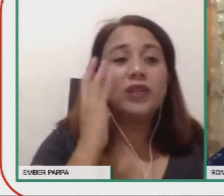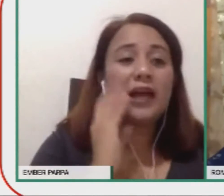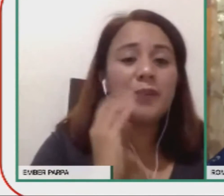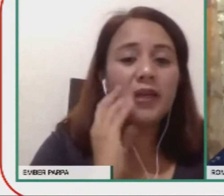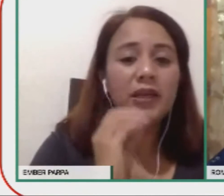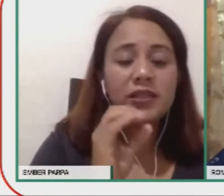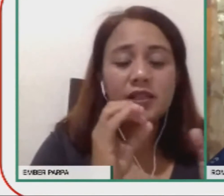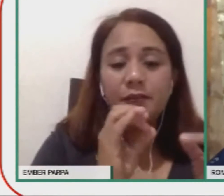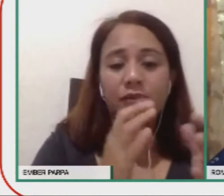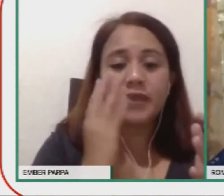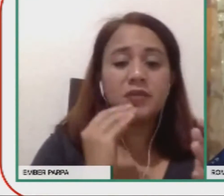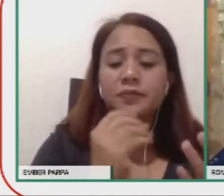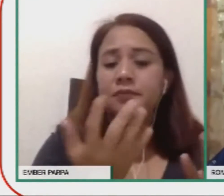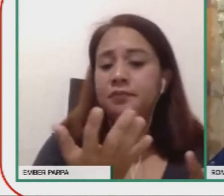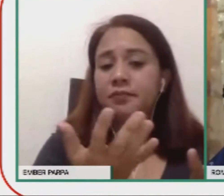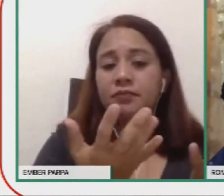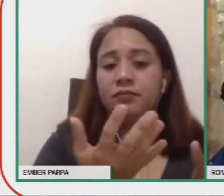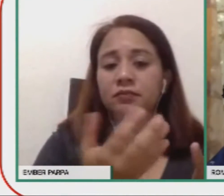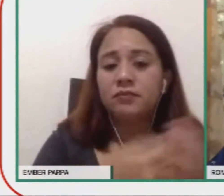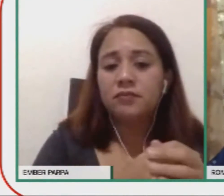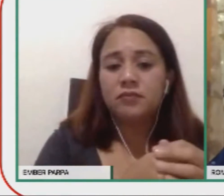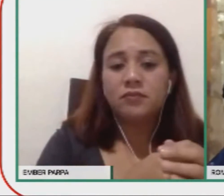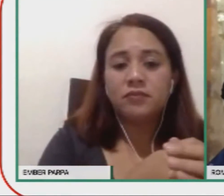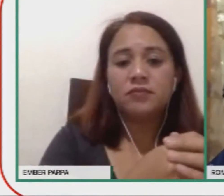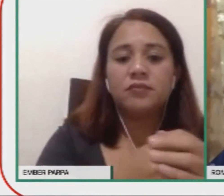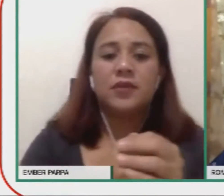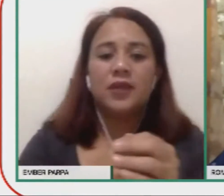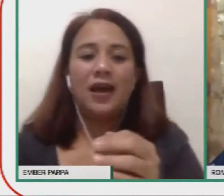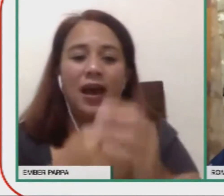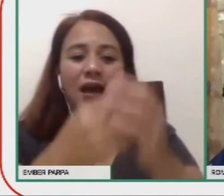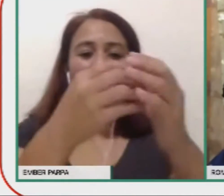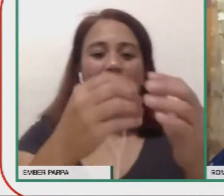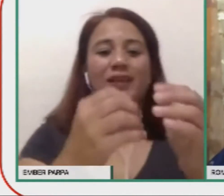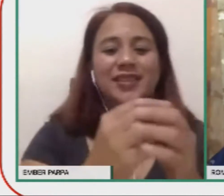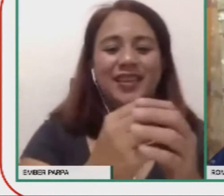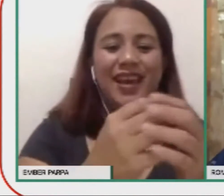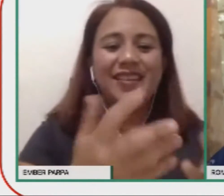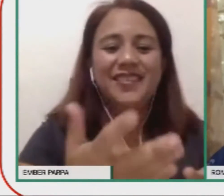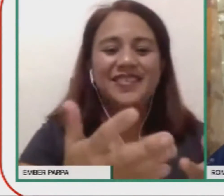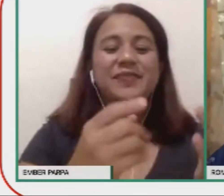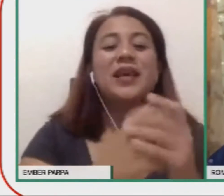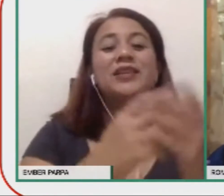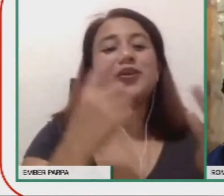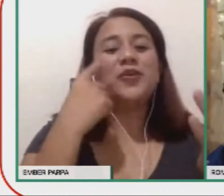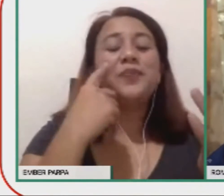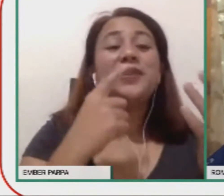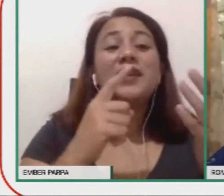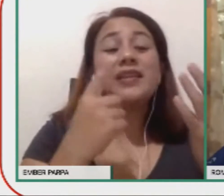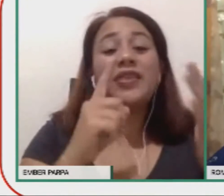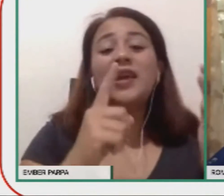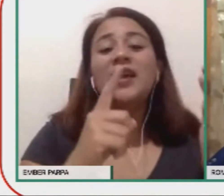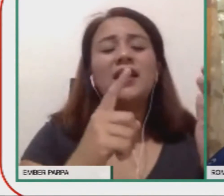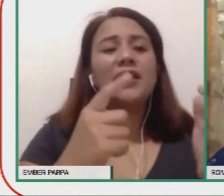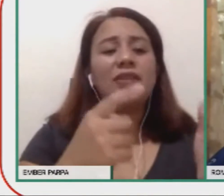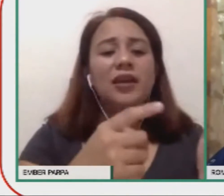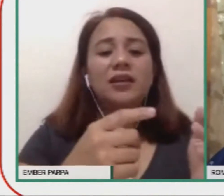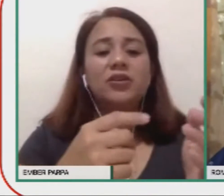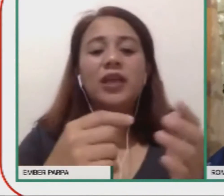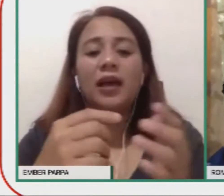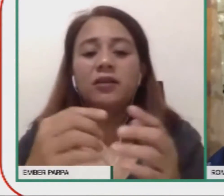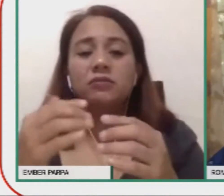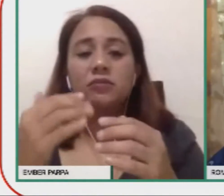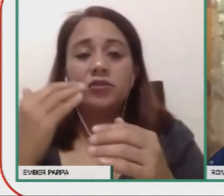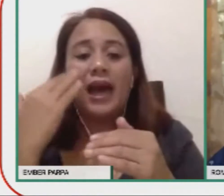yung experience. hands mo na nawawala sa frame? Okay, sige. So I think yun